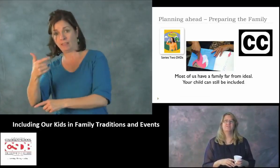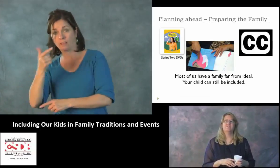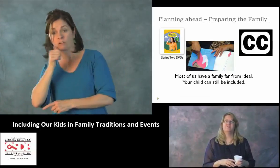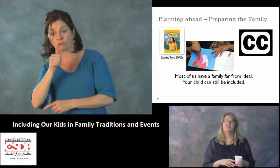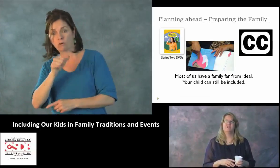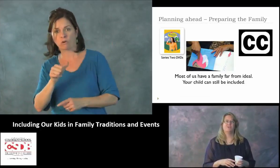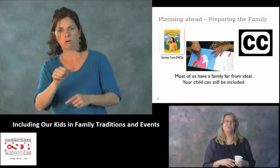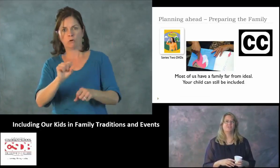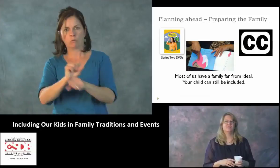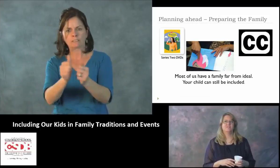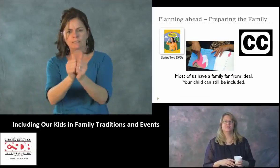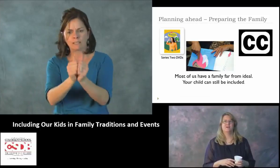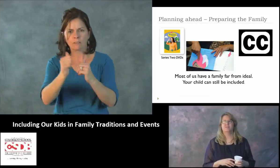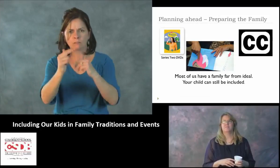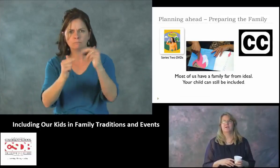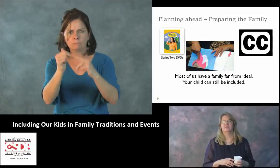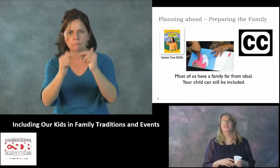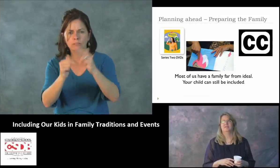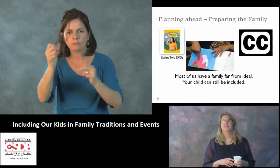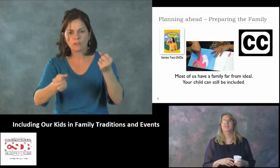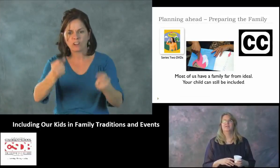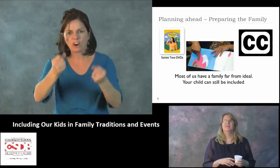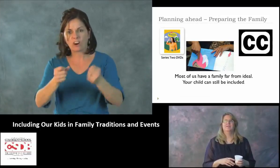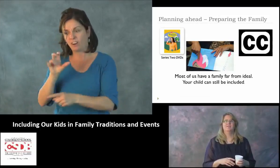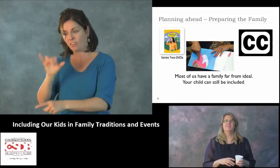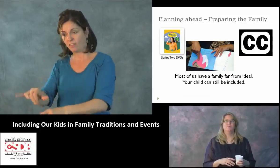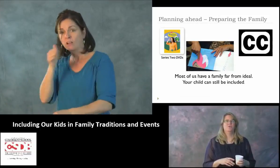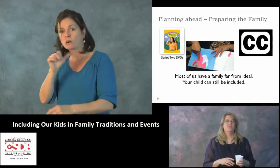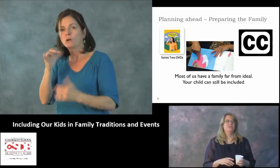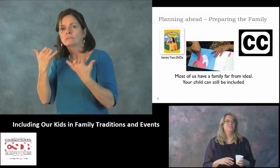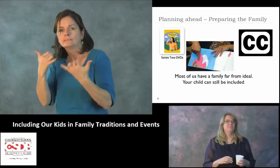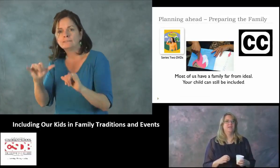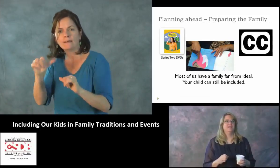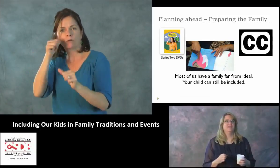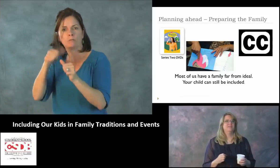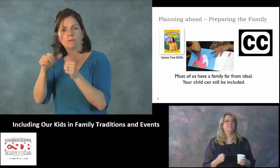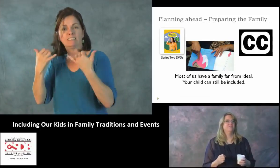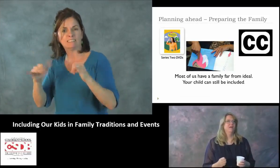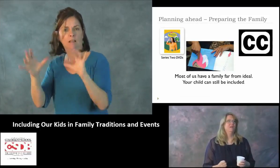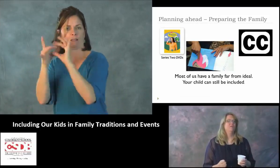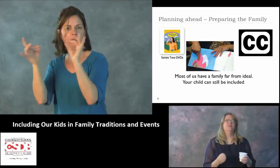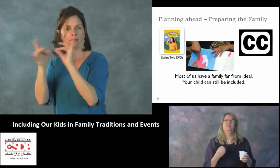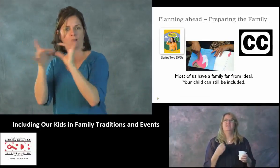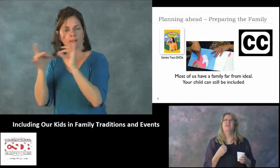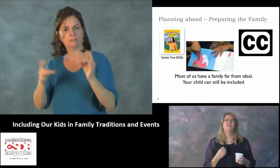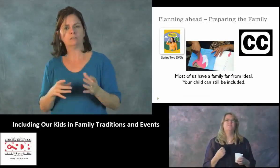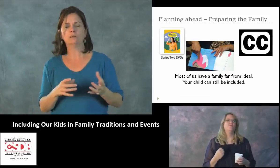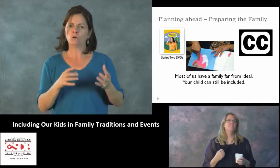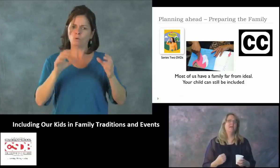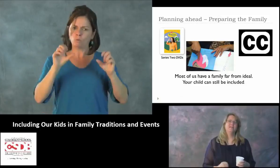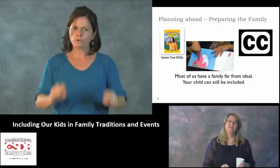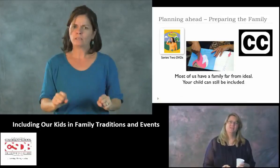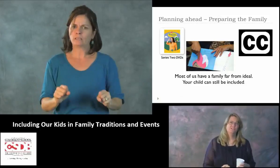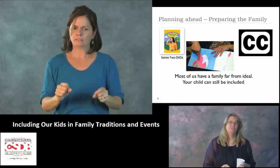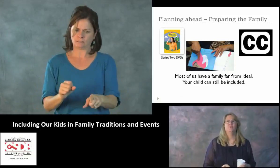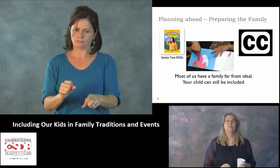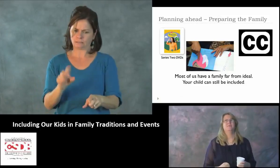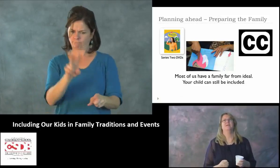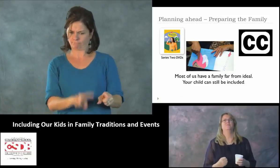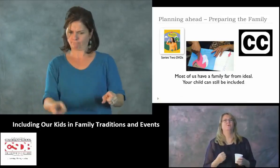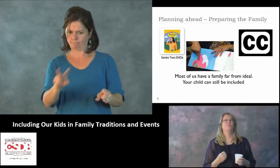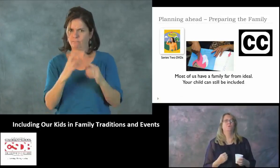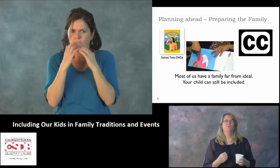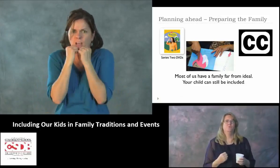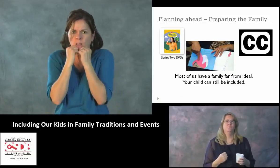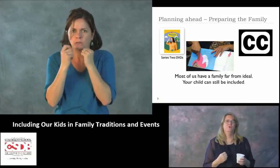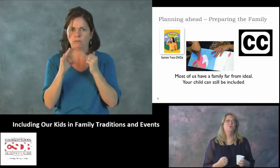girl still cherishes and talks about. So we can make kids feel valuable if we pay attention to them